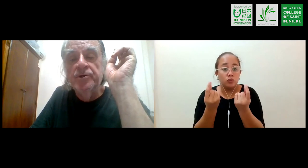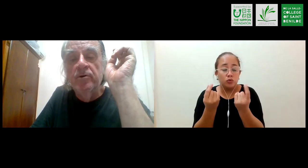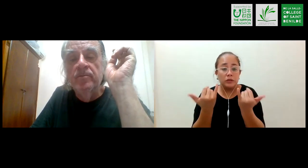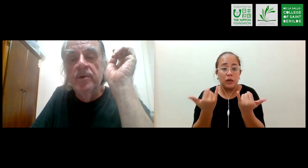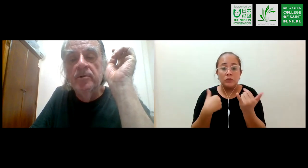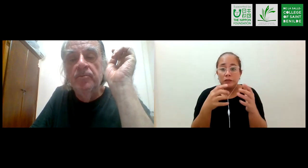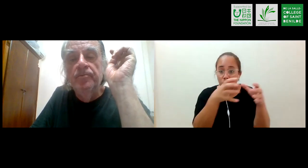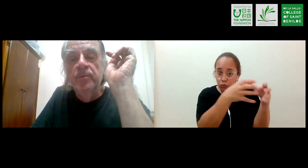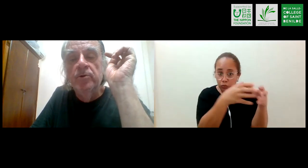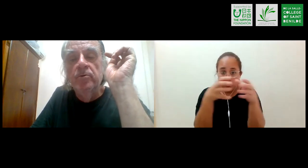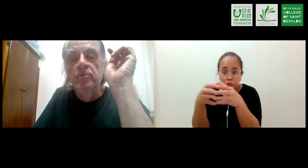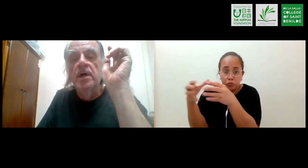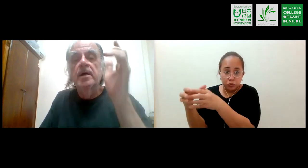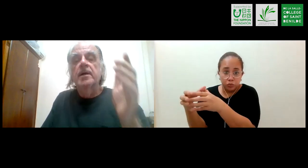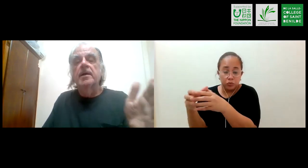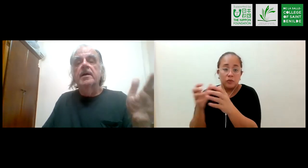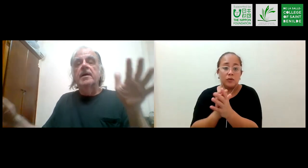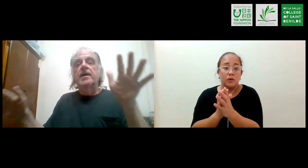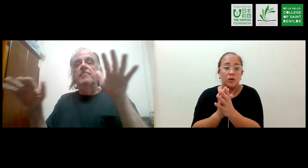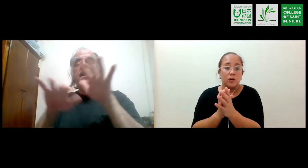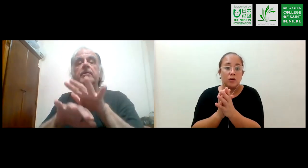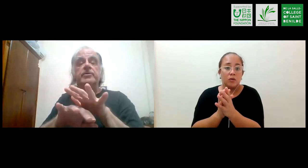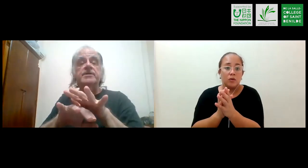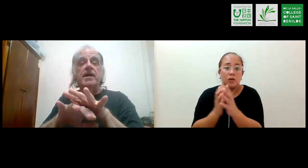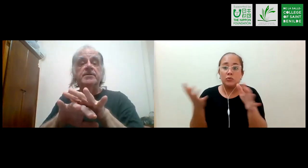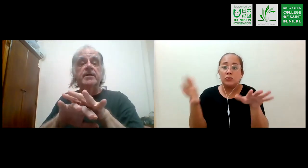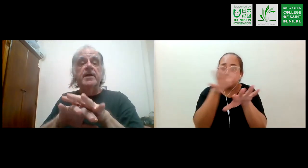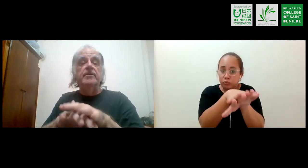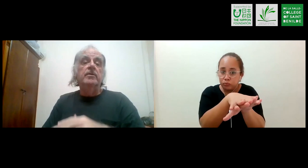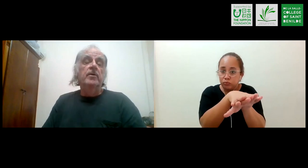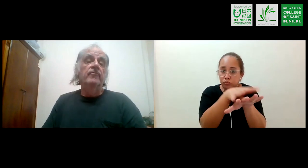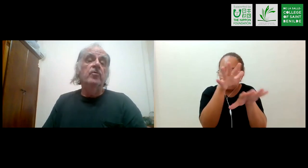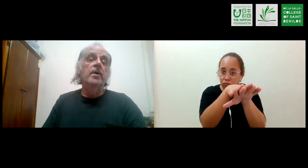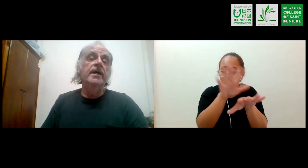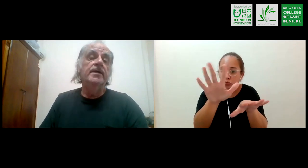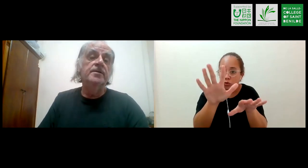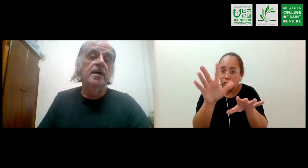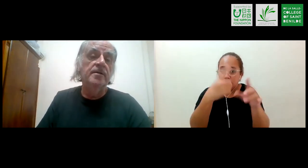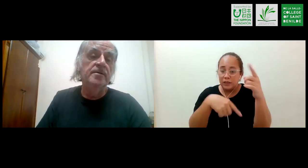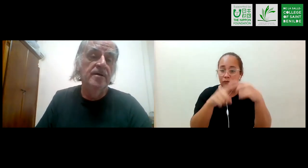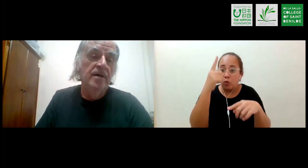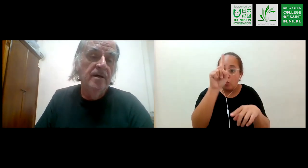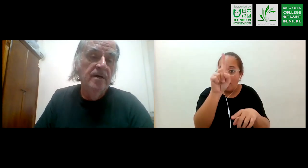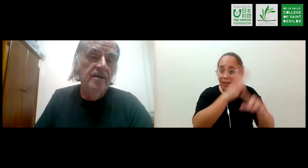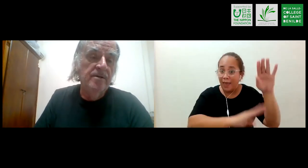group to compile your signs together for one-handed signs.